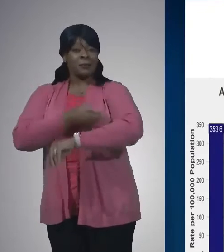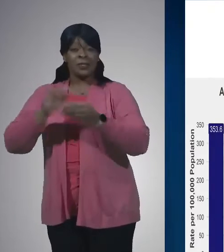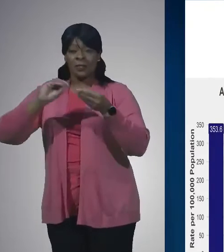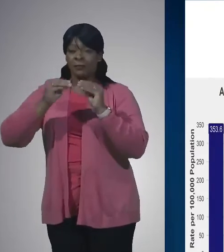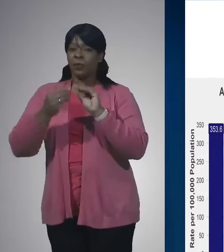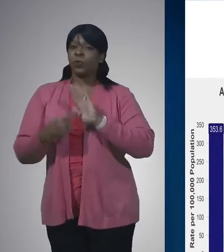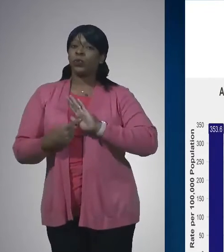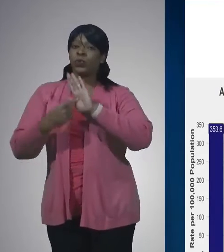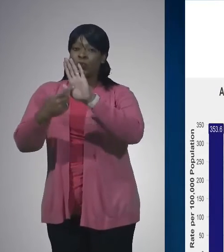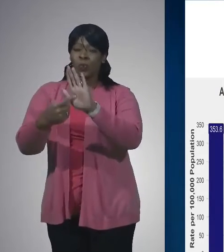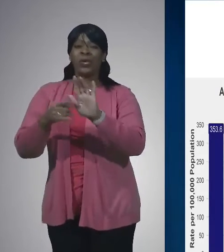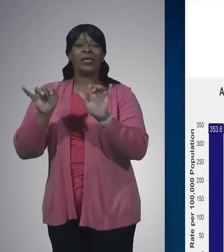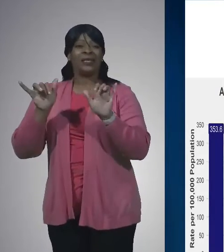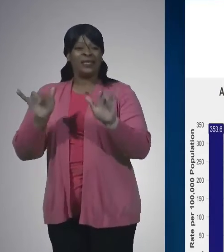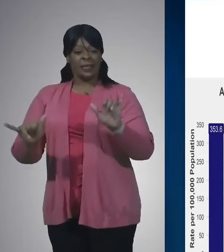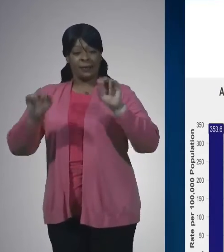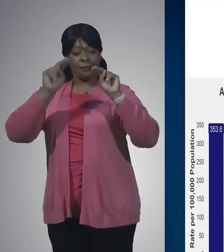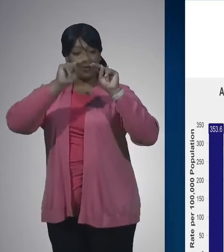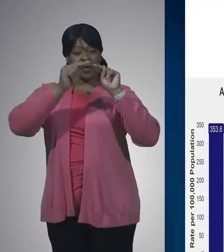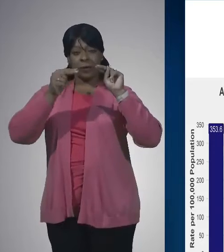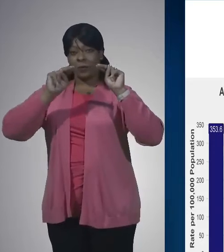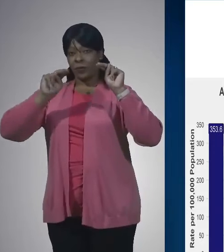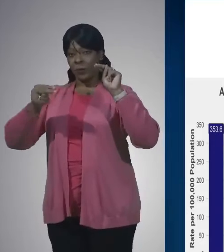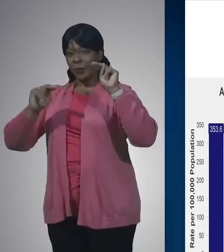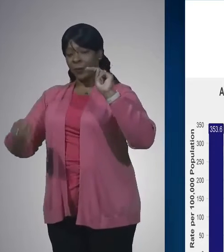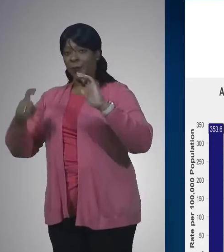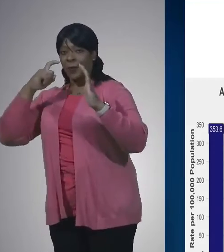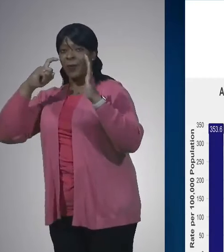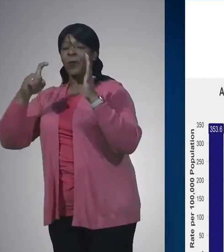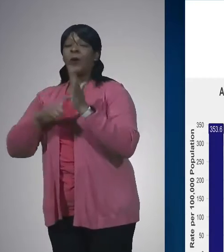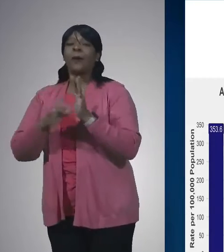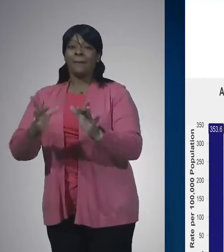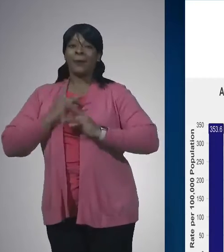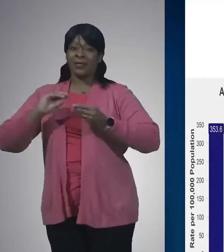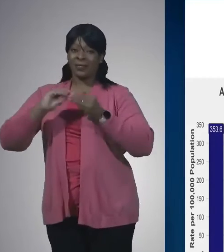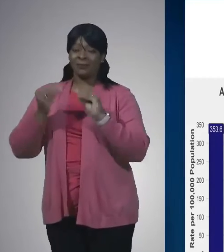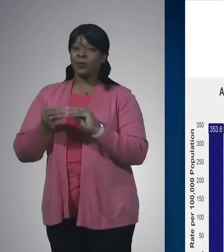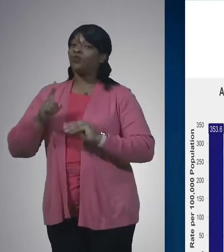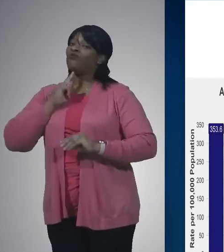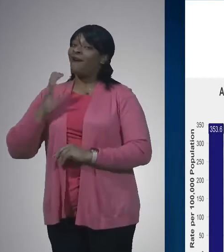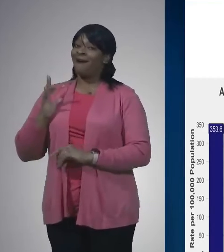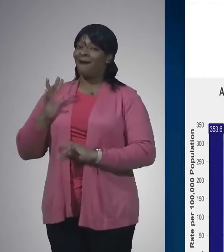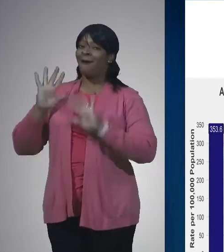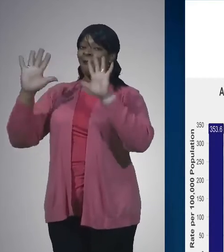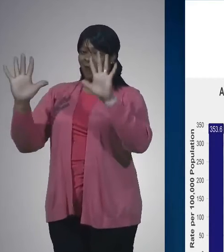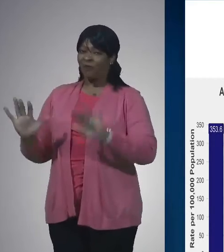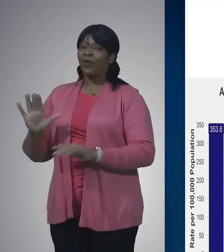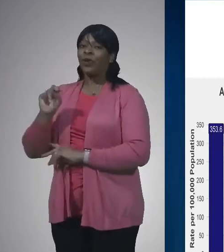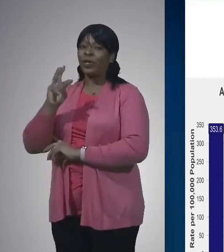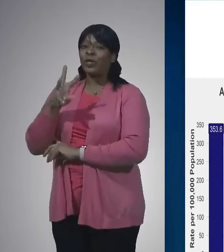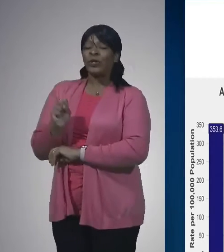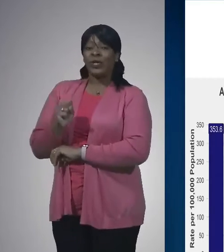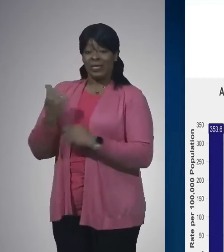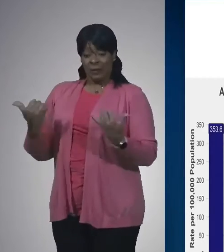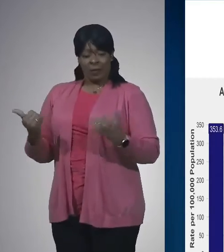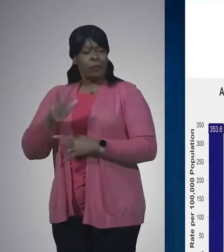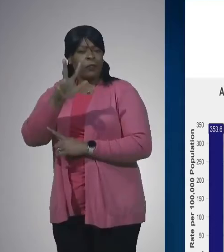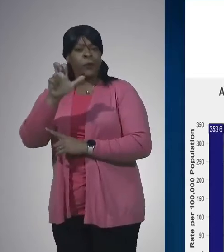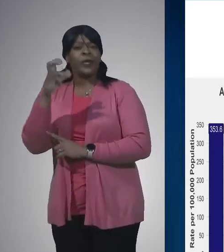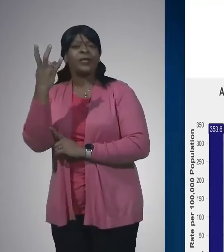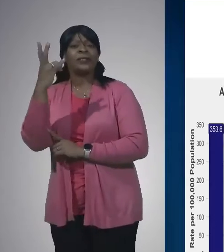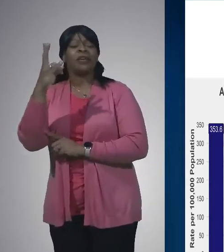also shows the same downward trend we have seen in active cases, and that's excellent news. Today,